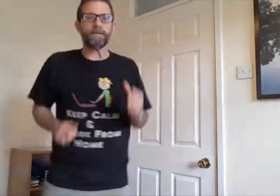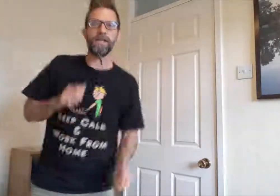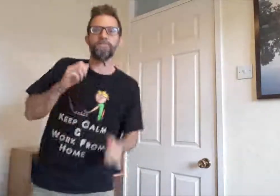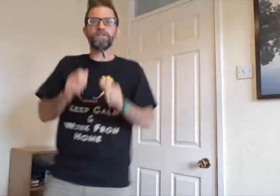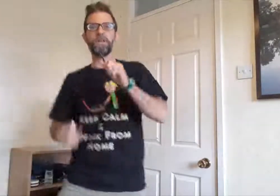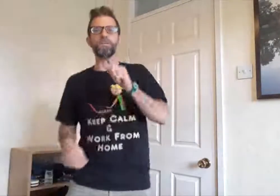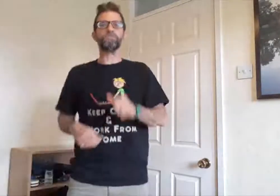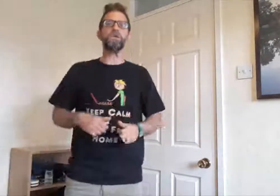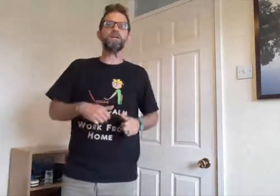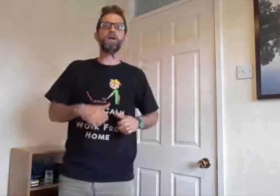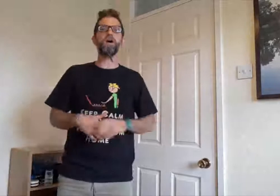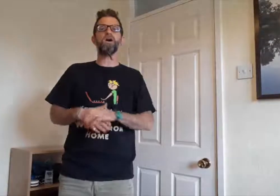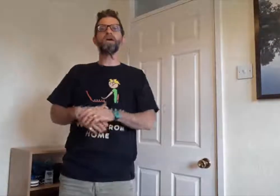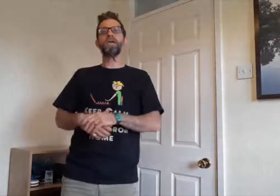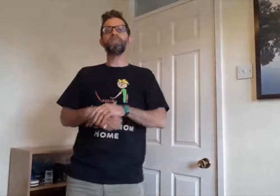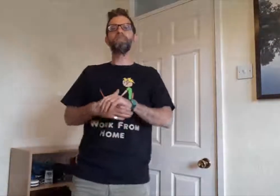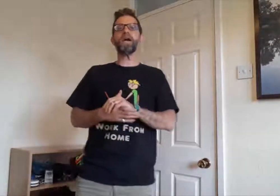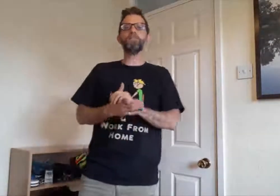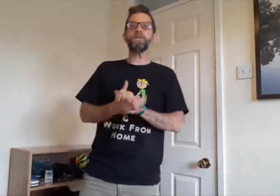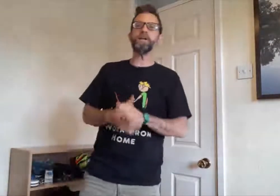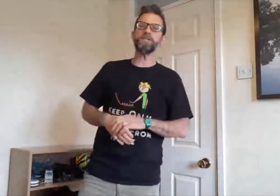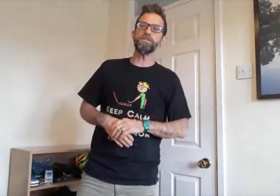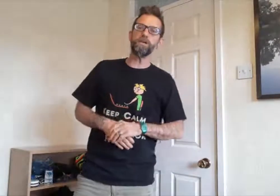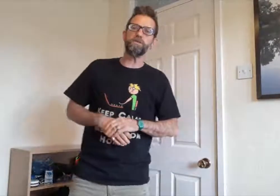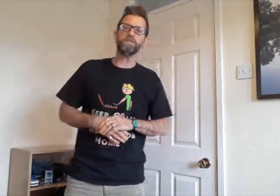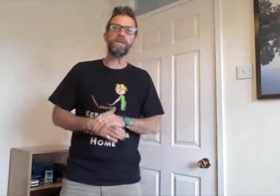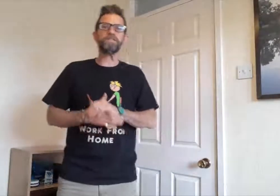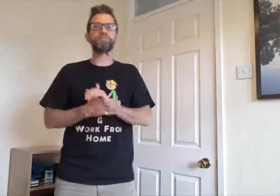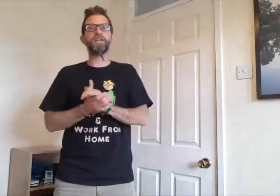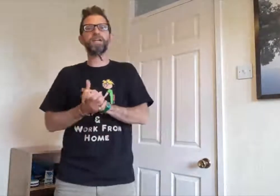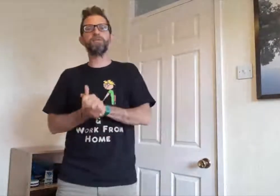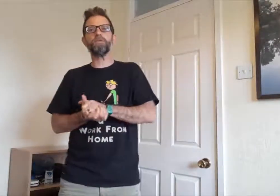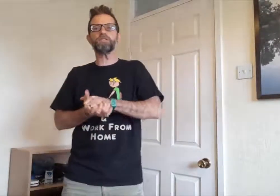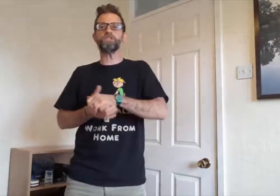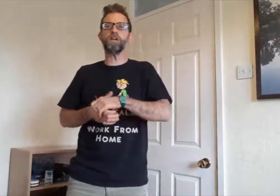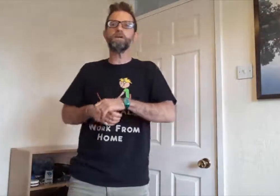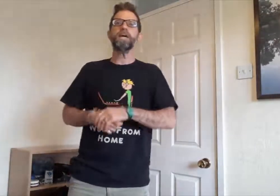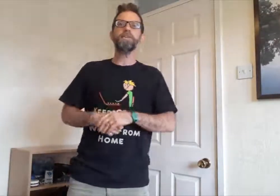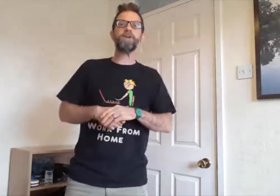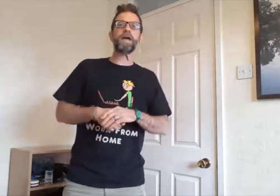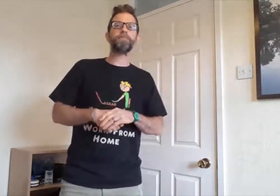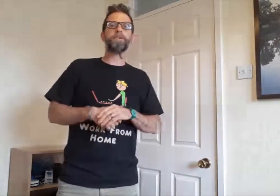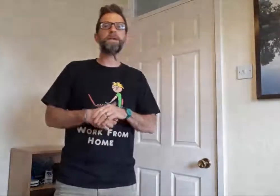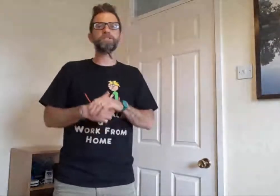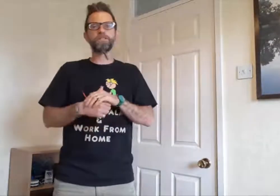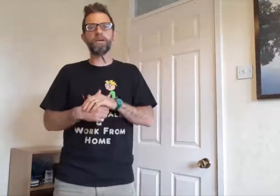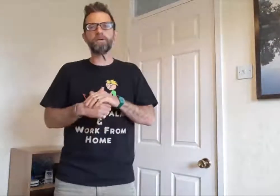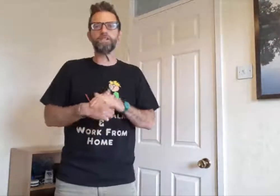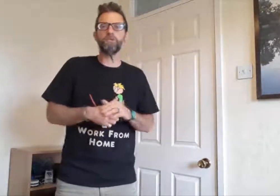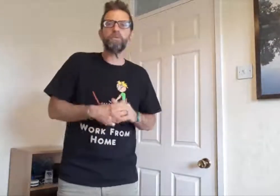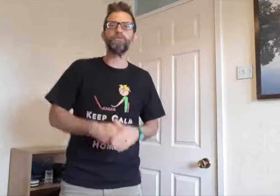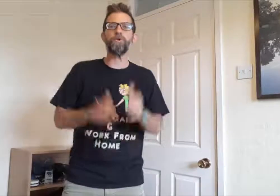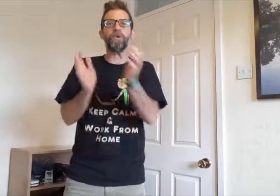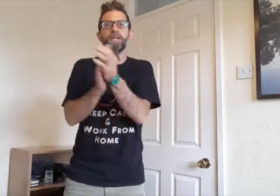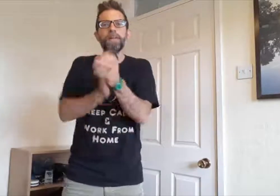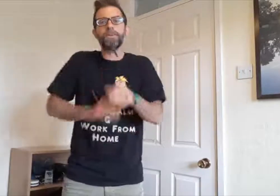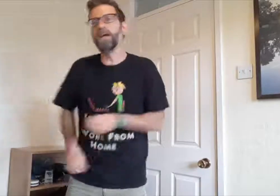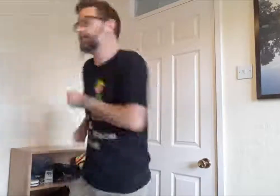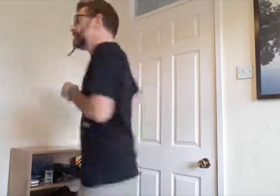have a dance. We are. If you're happy and you know it, and you really want to show it. If you're happy and you know it, do all four. Clap your hands,